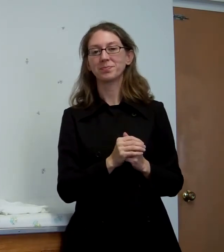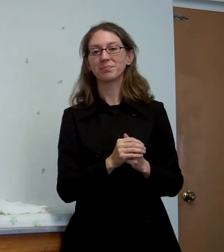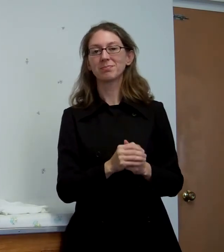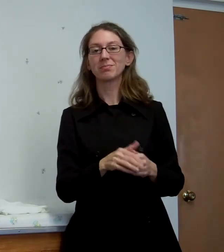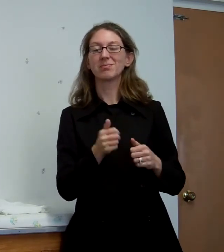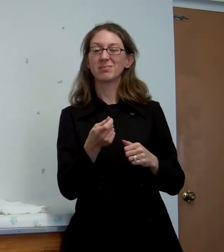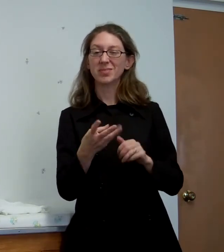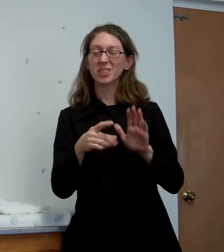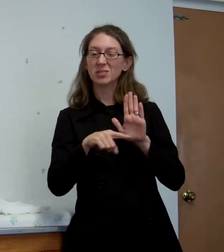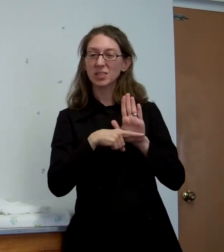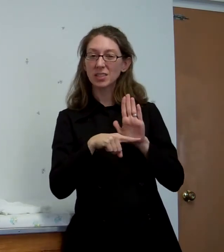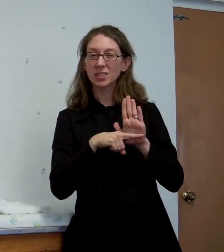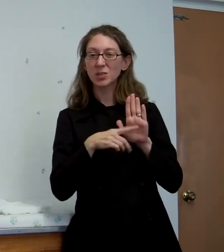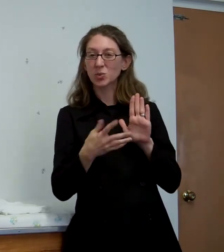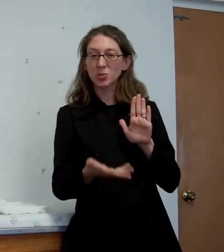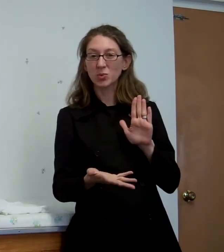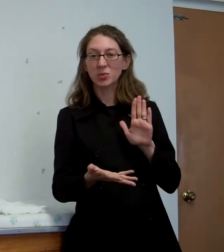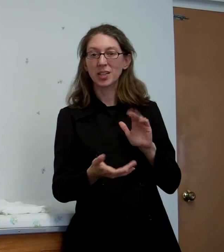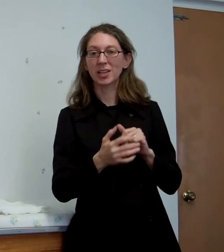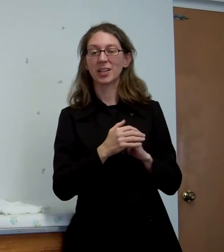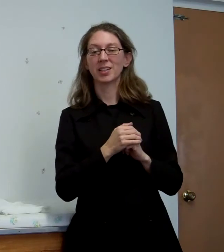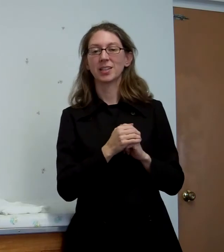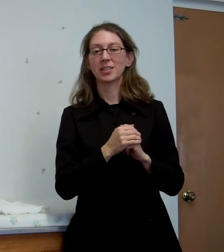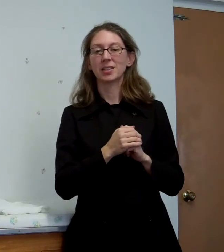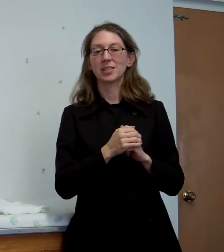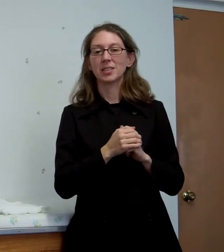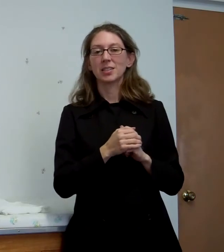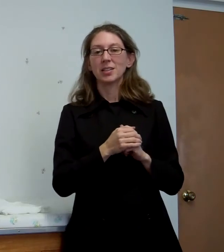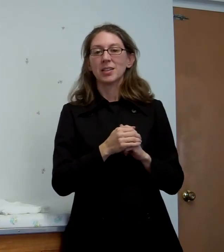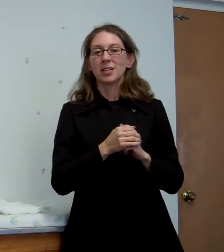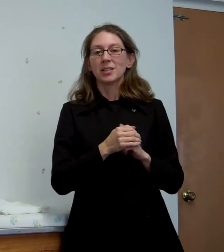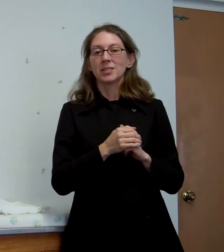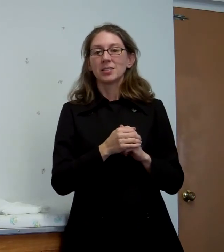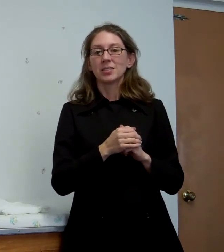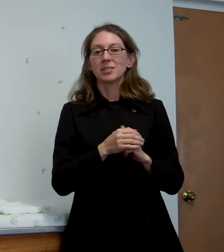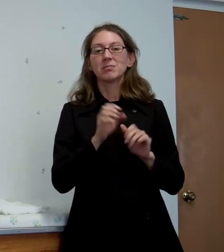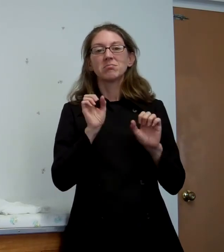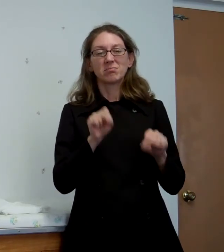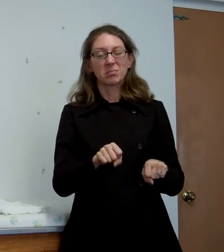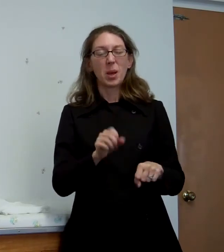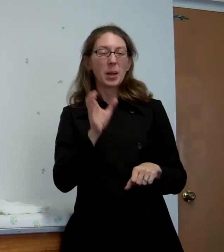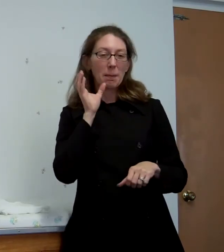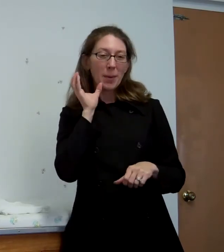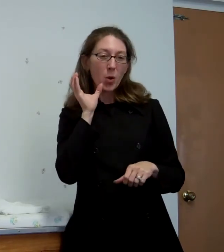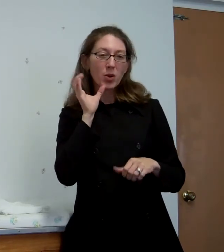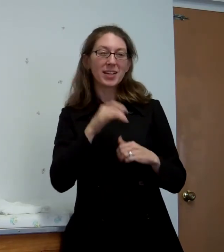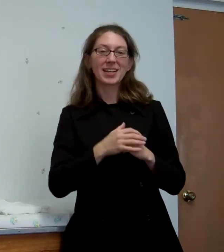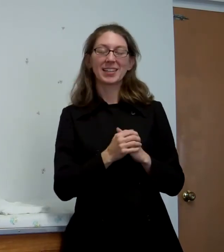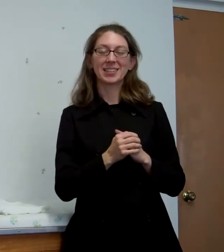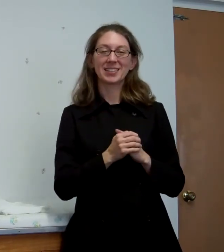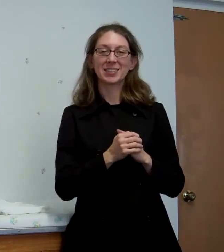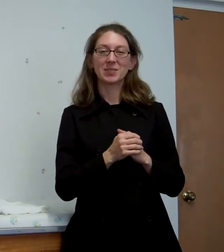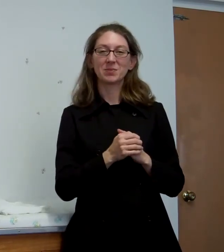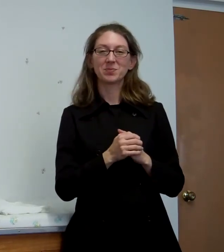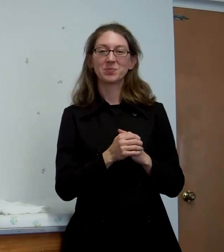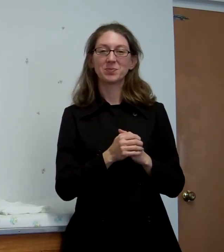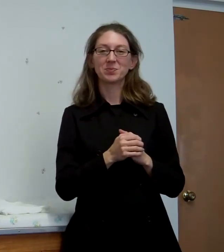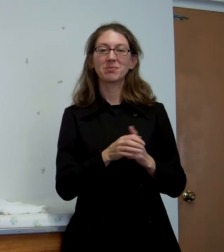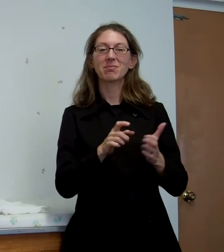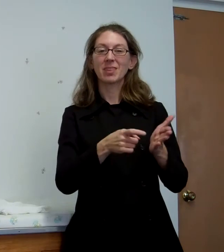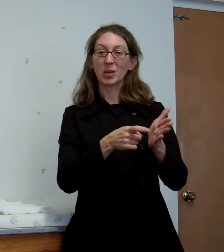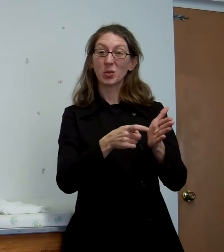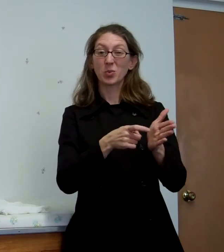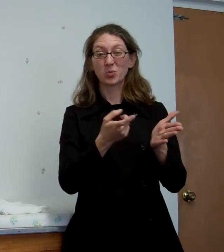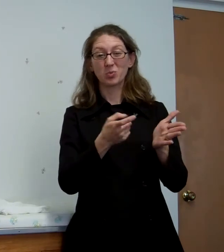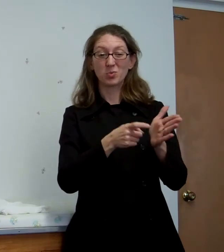Some disadvantages of pre-folds are that they can be a little bulky. They do require some